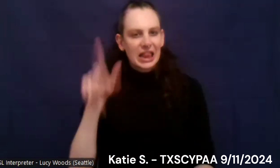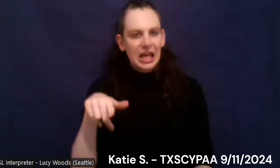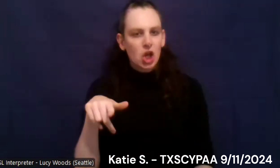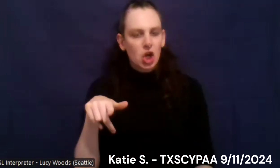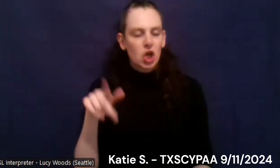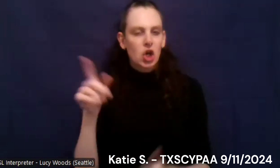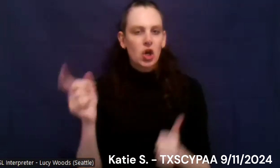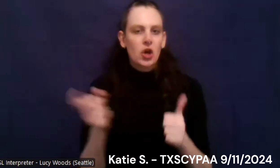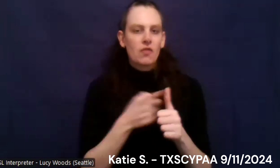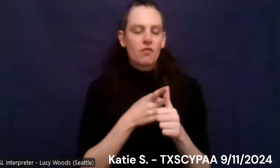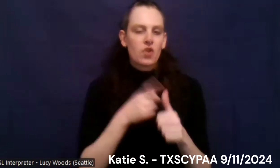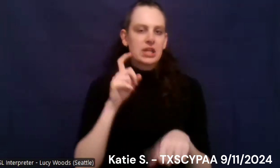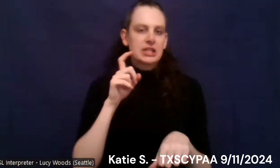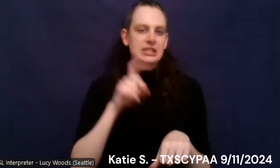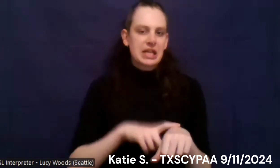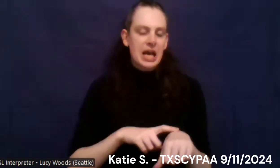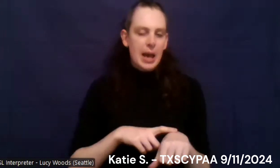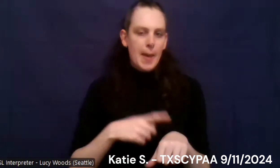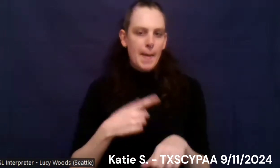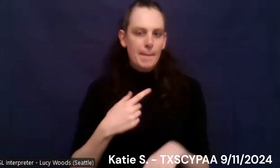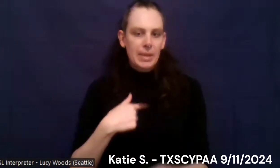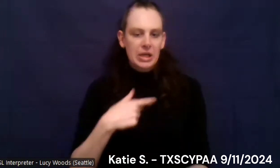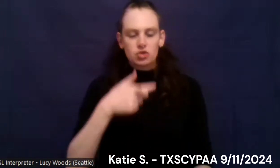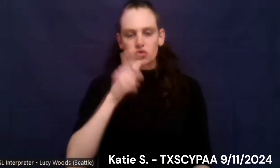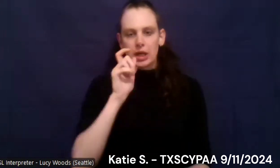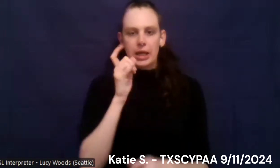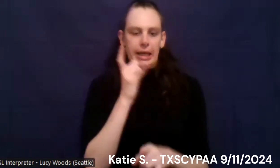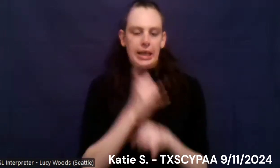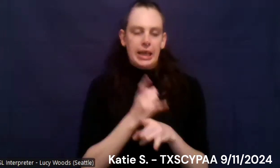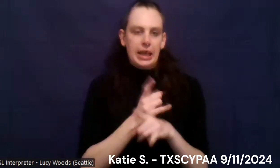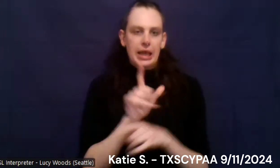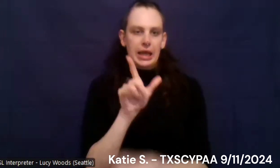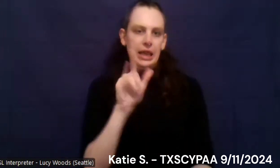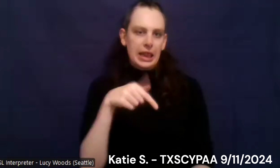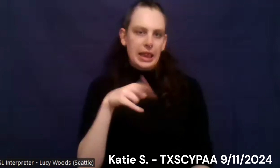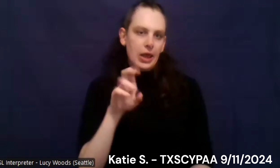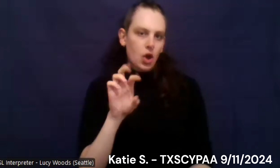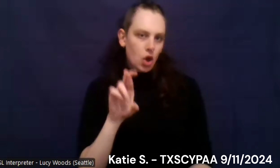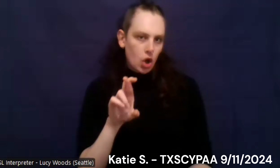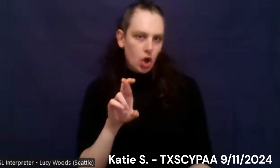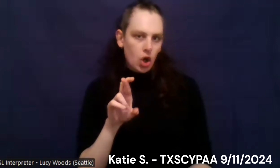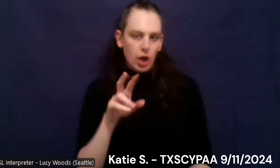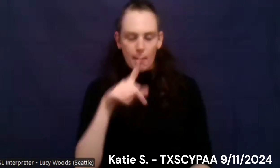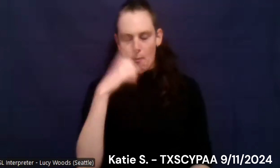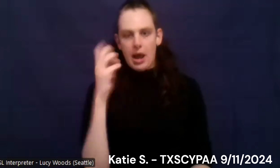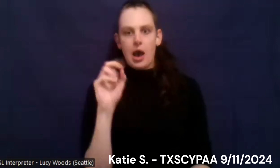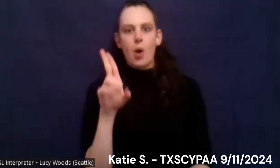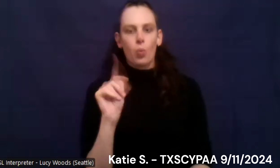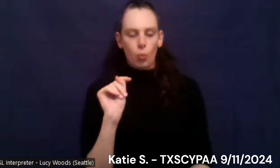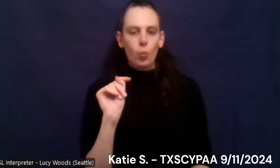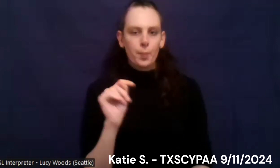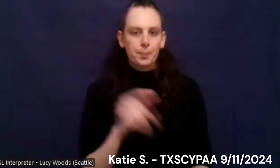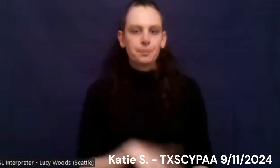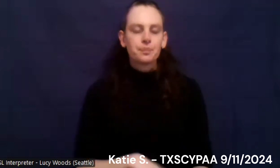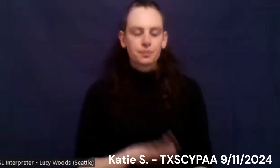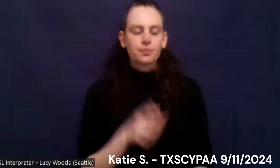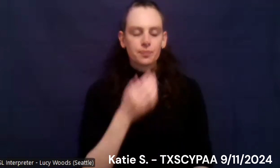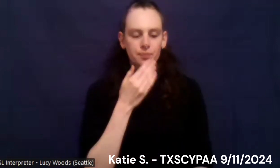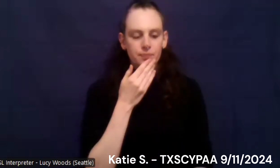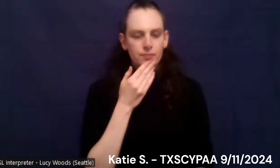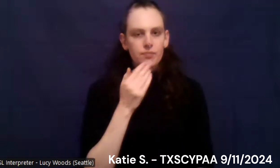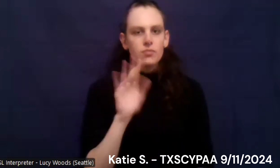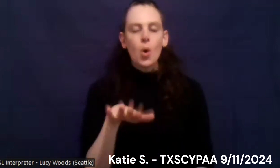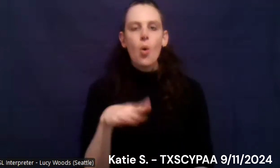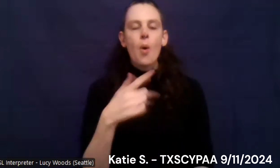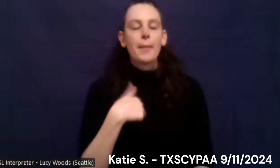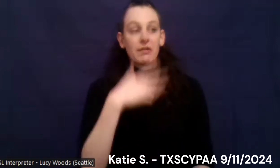had drank liquor and actually blacked out. And I will say this. Oh, I